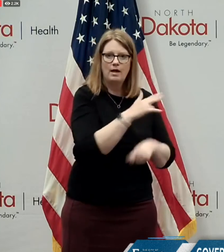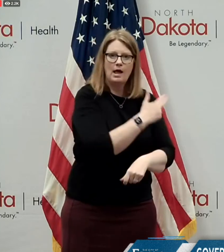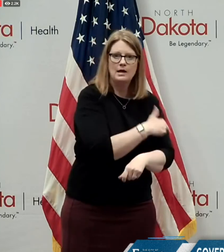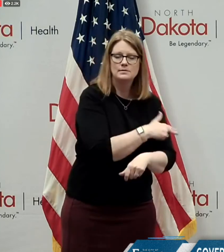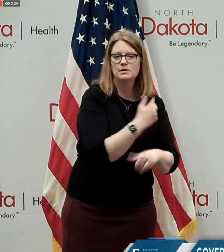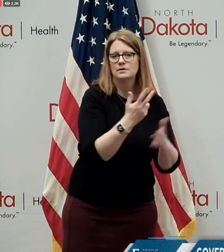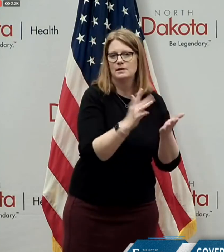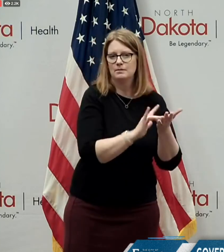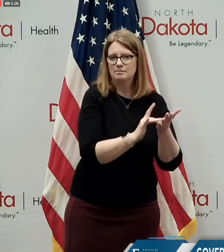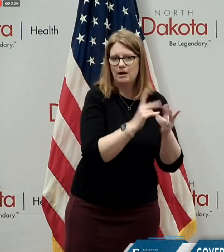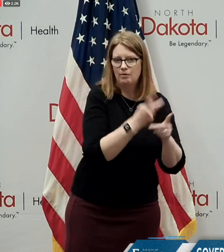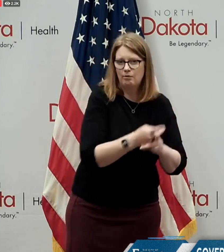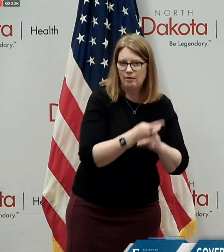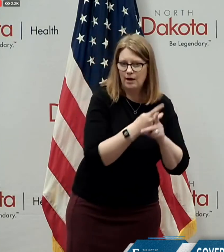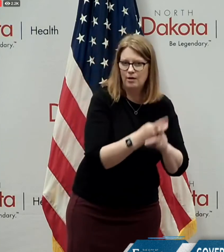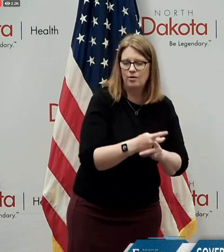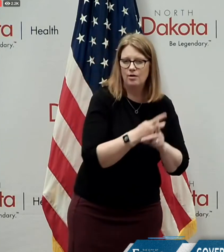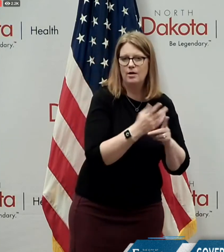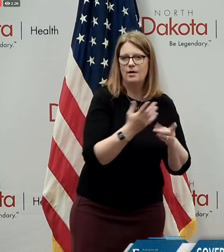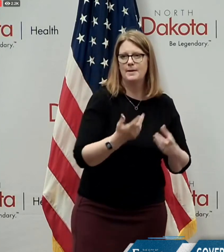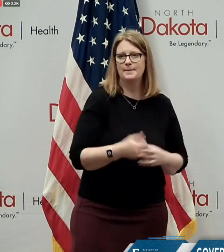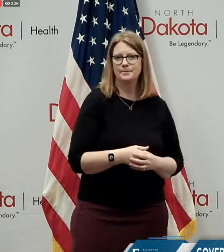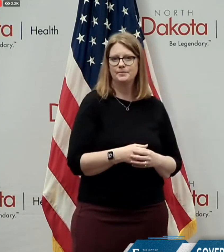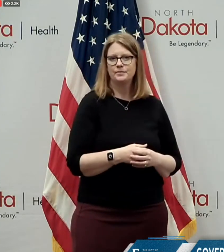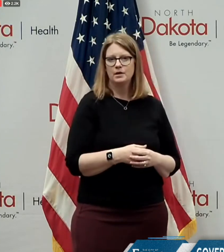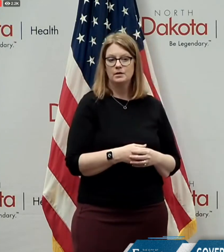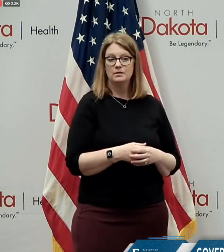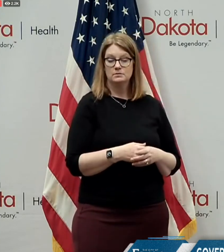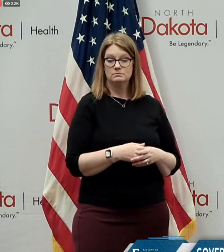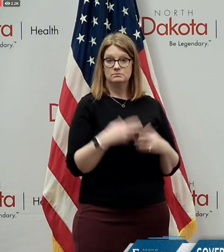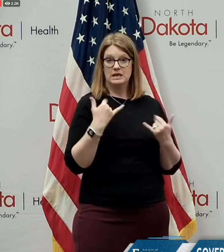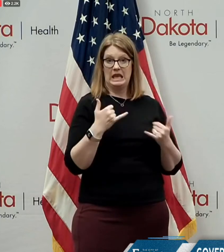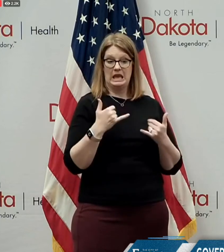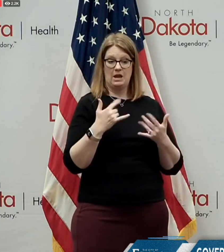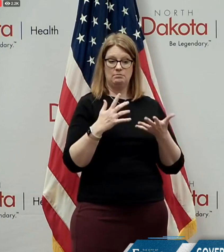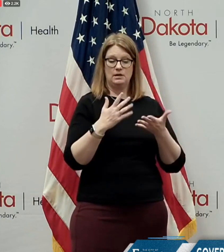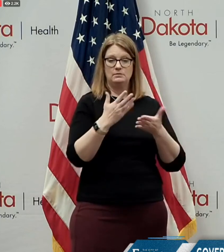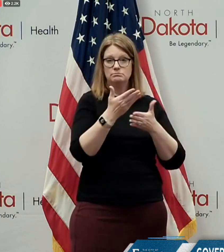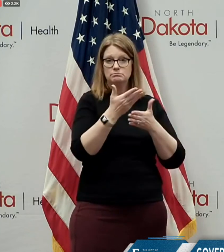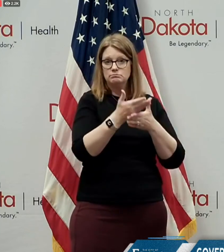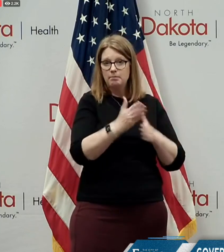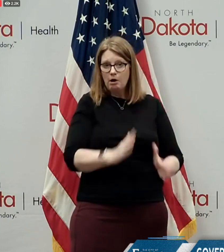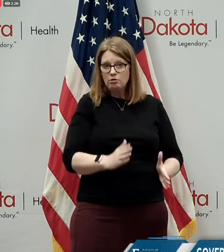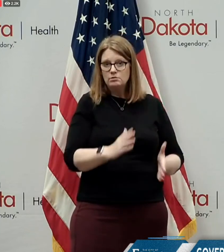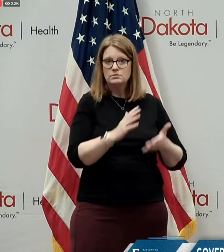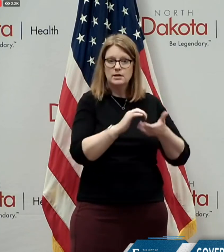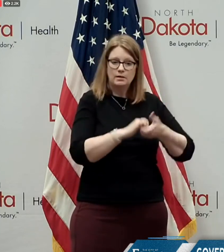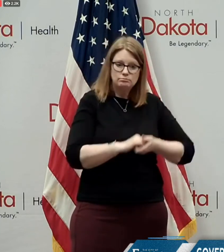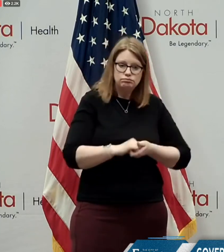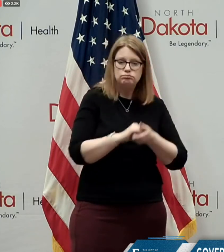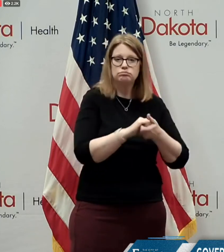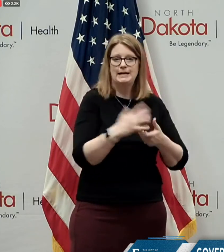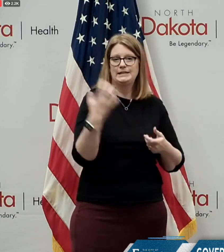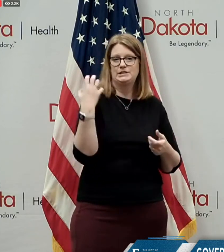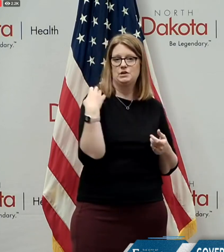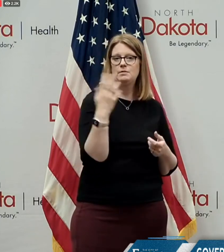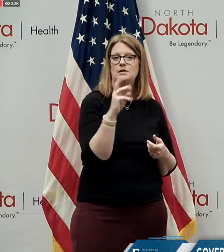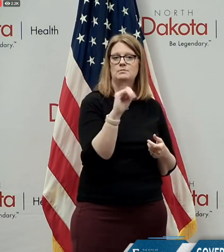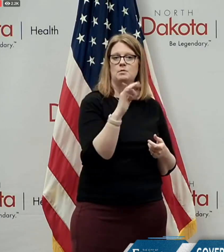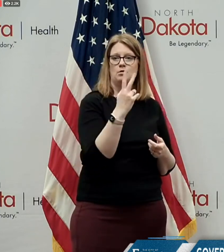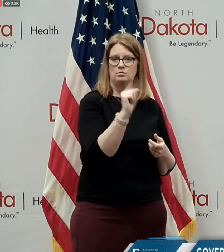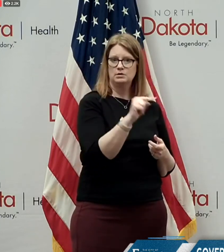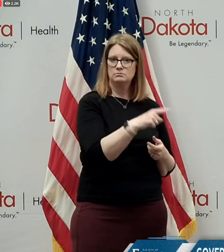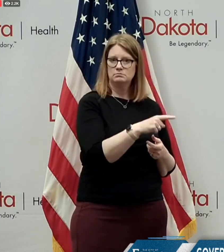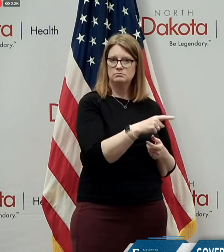on reservations. But you know, but through these partnerships, as Chairman and as Margaret has alluded to, we hope to turn those around